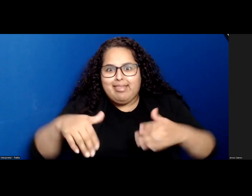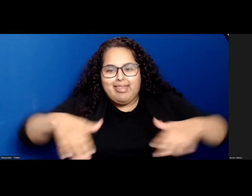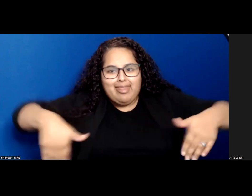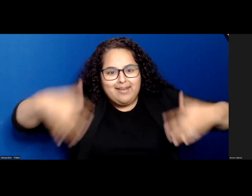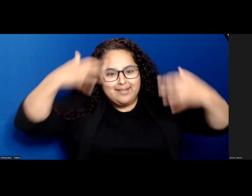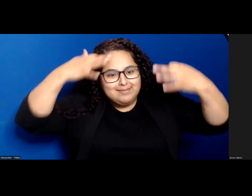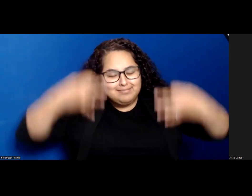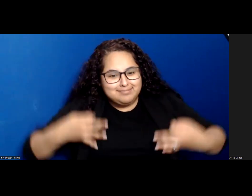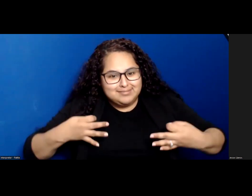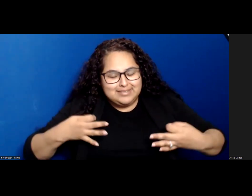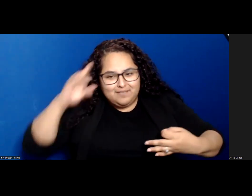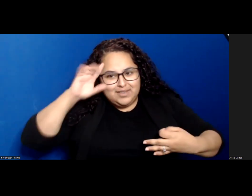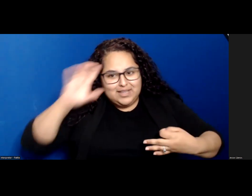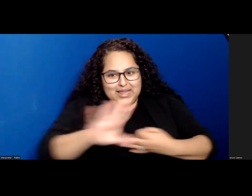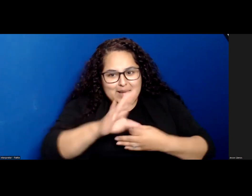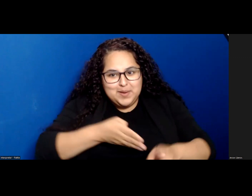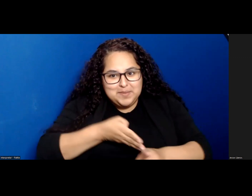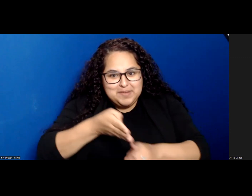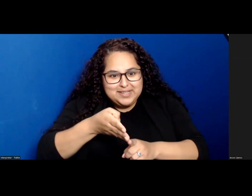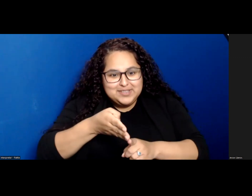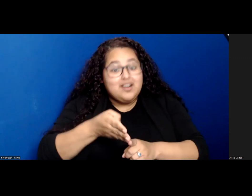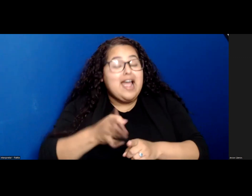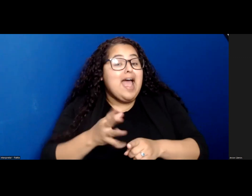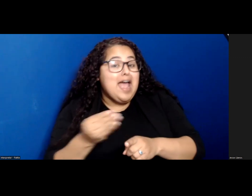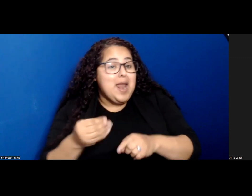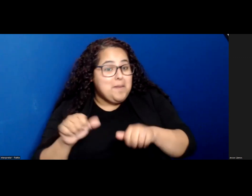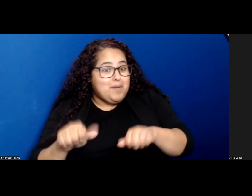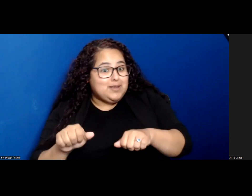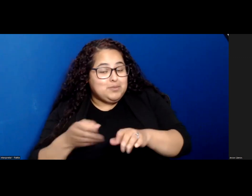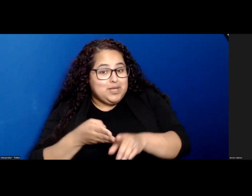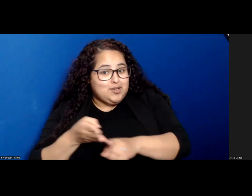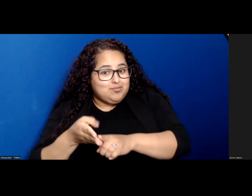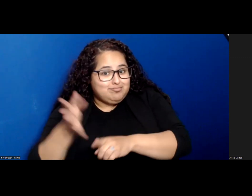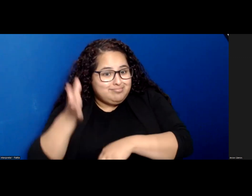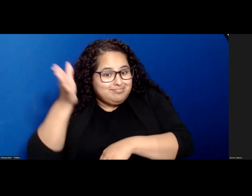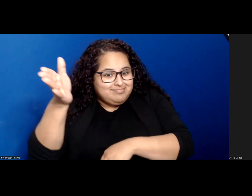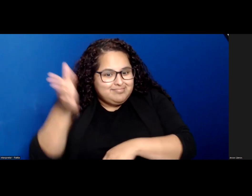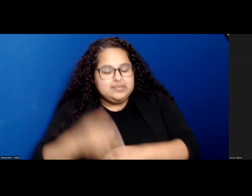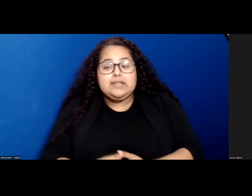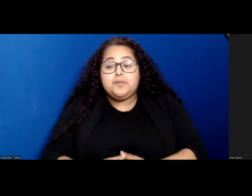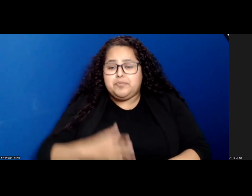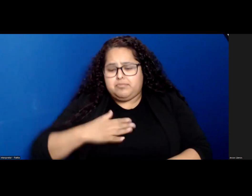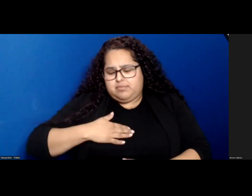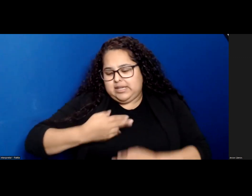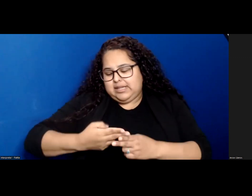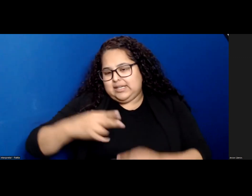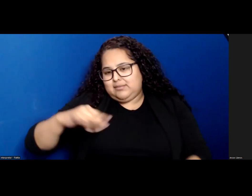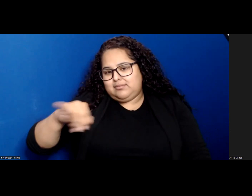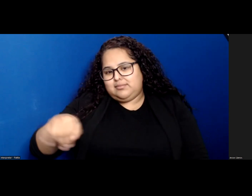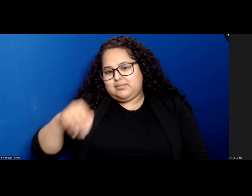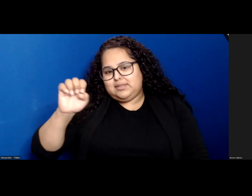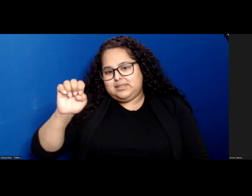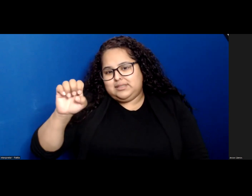major and in possibly their career choice. And so my name is Jesse